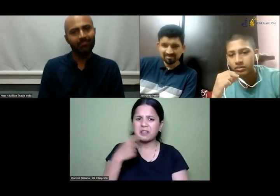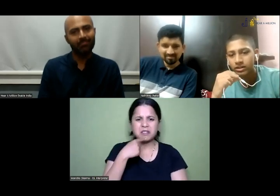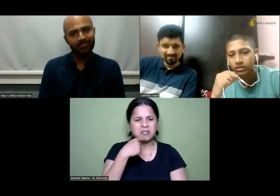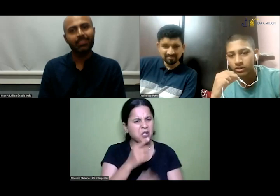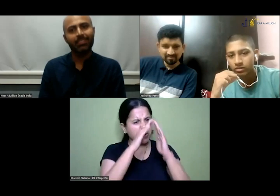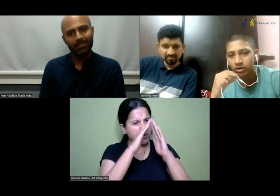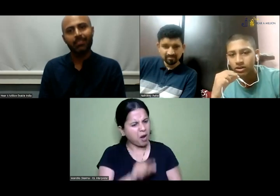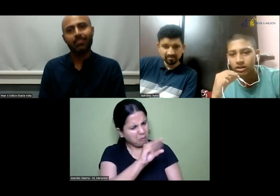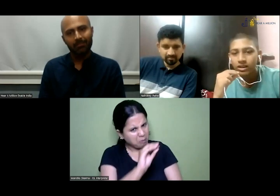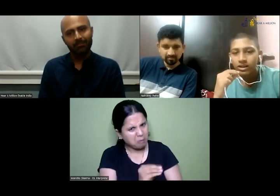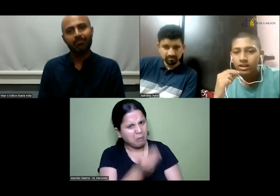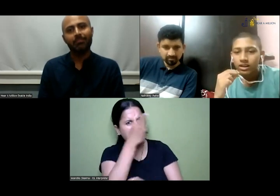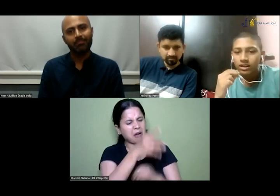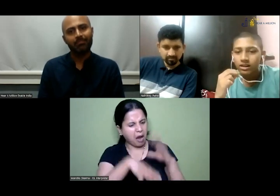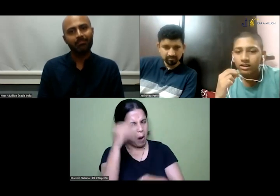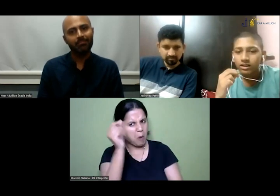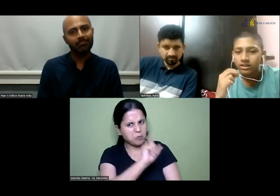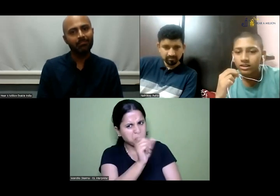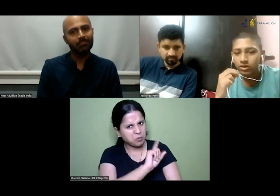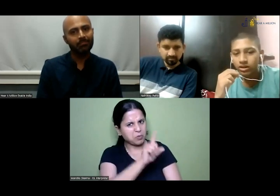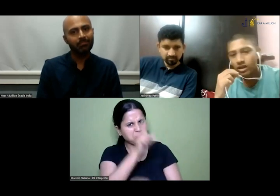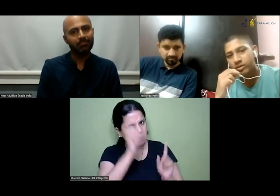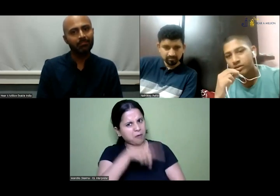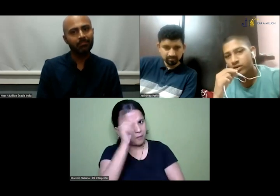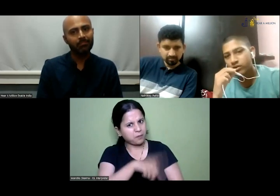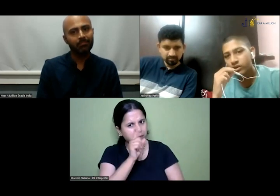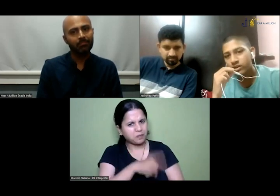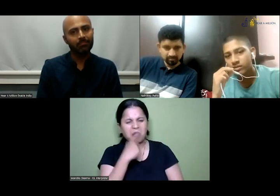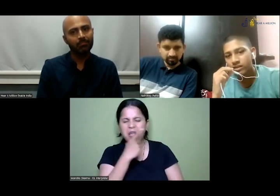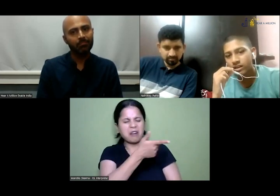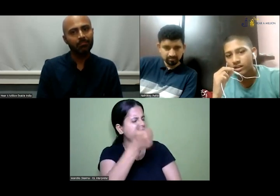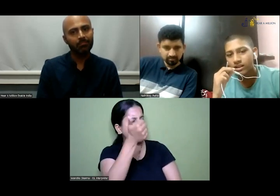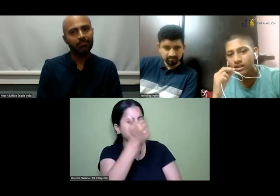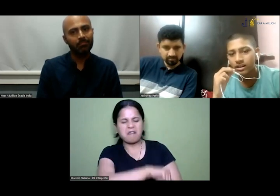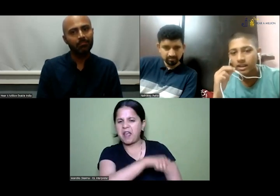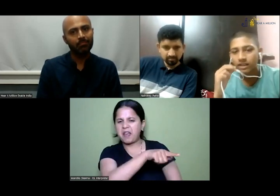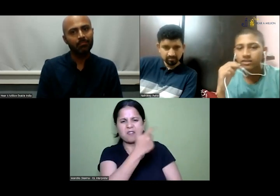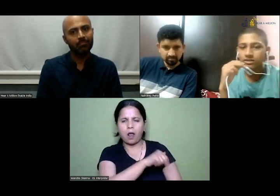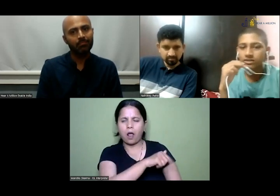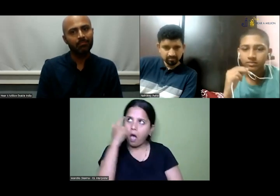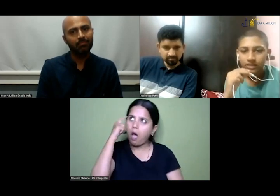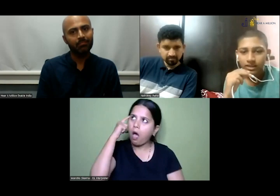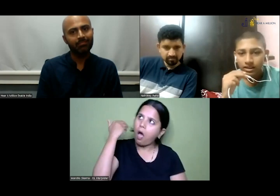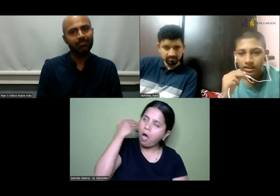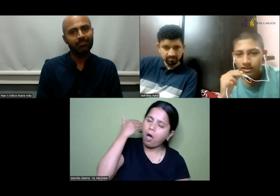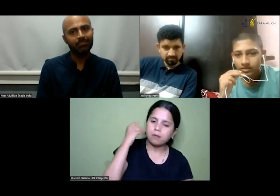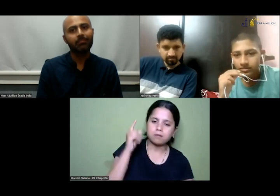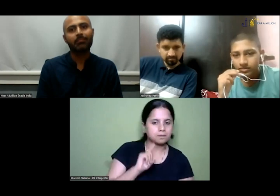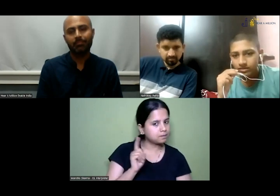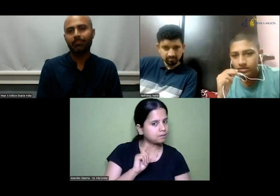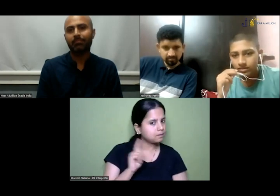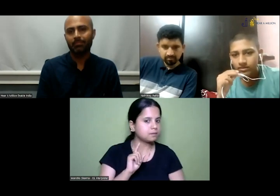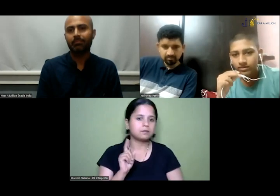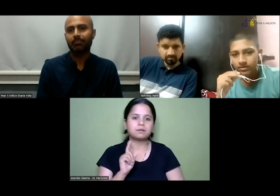home will be better for them, or they are not capable of doing something like this.